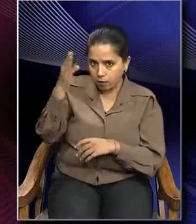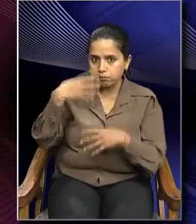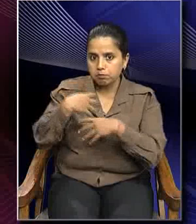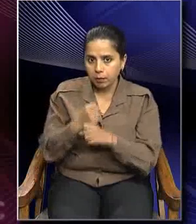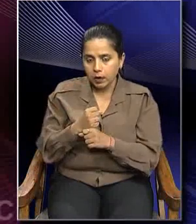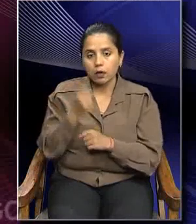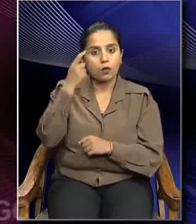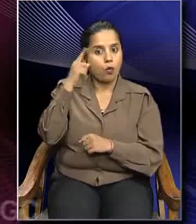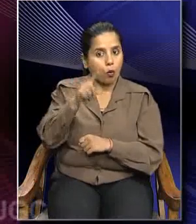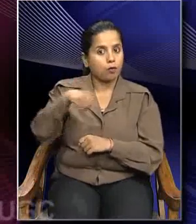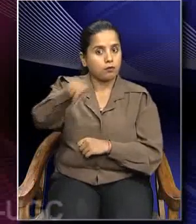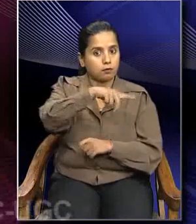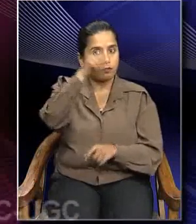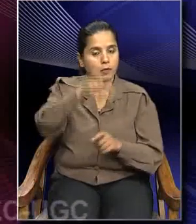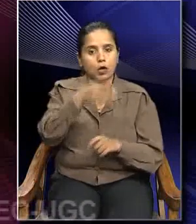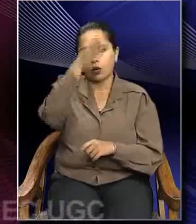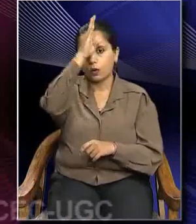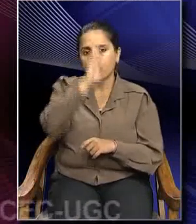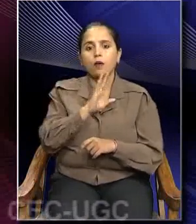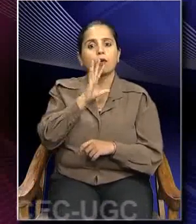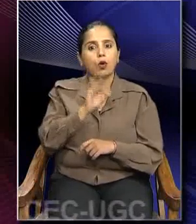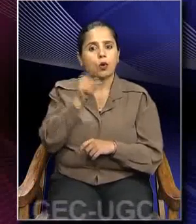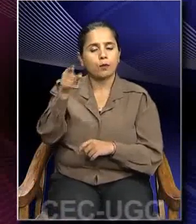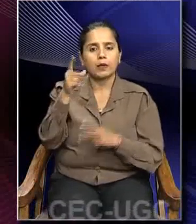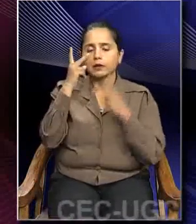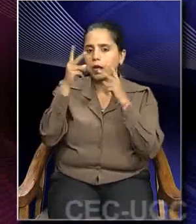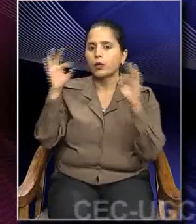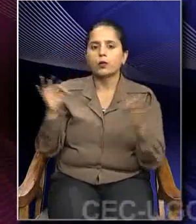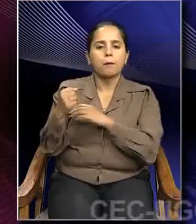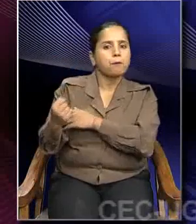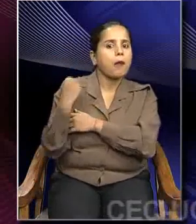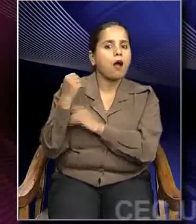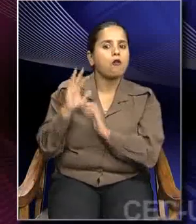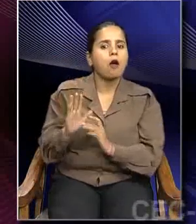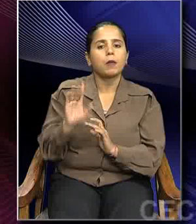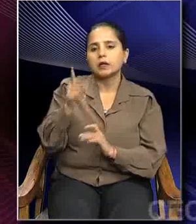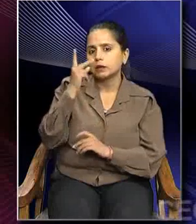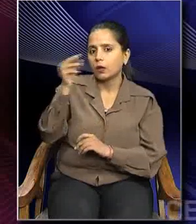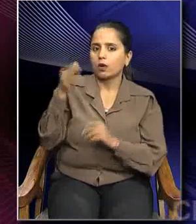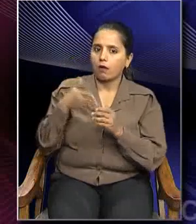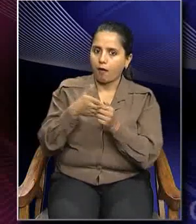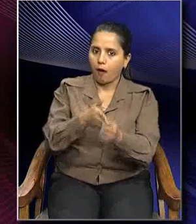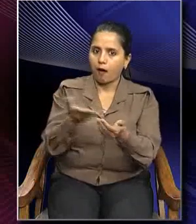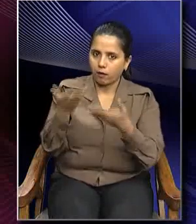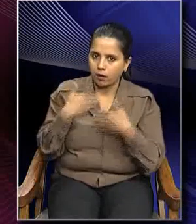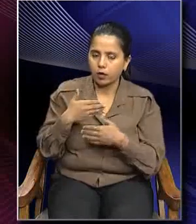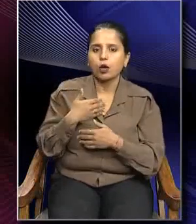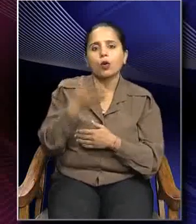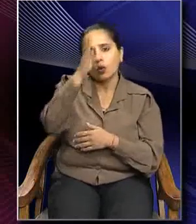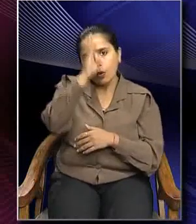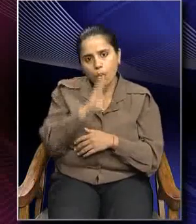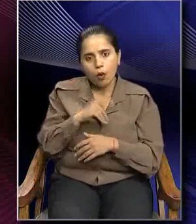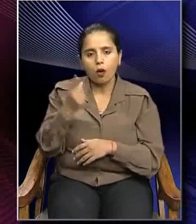So, for them, God is an unseen power who guides or instructs